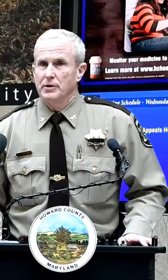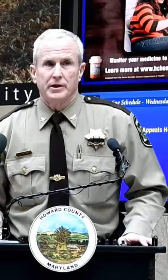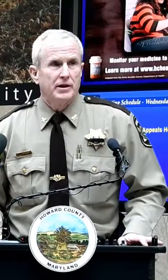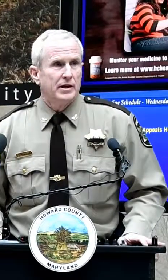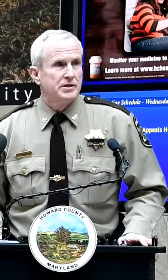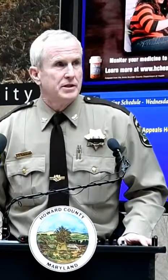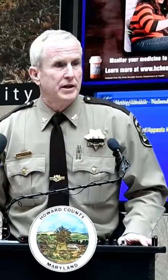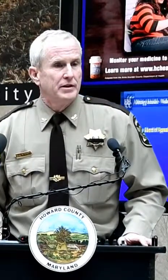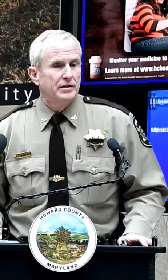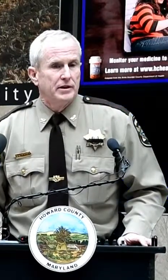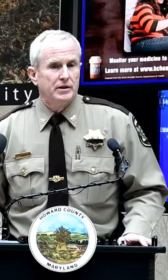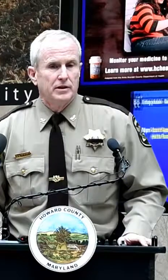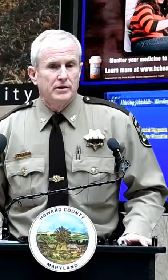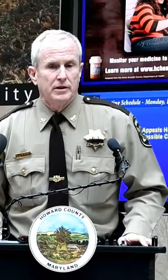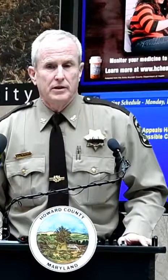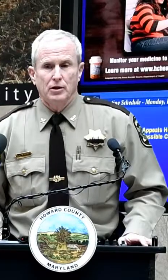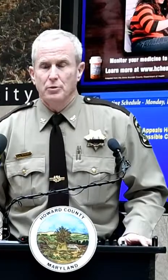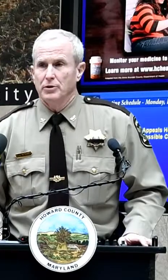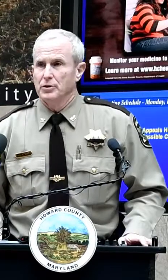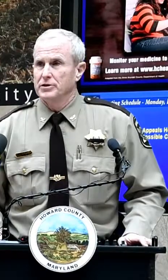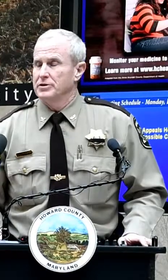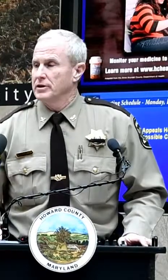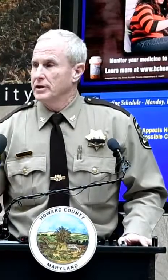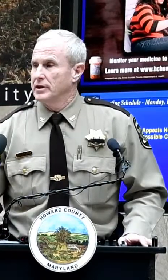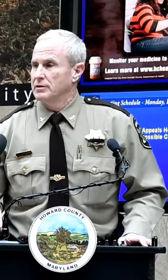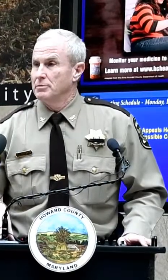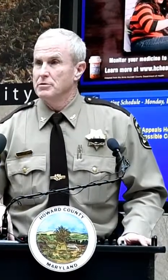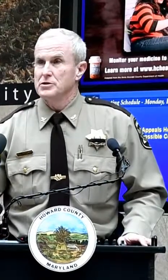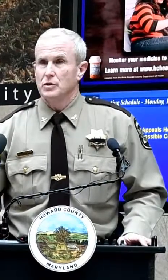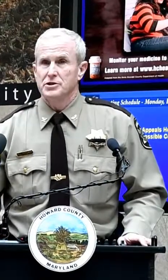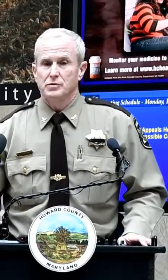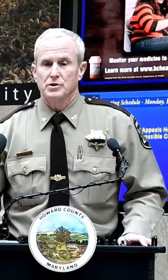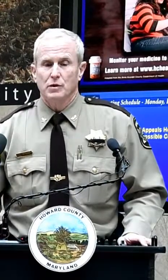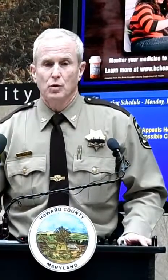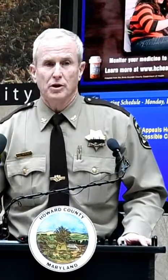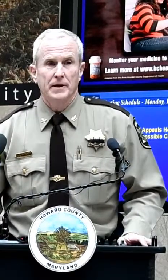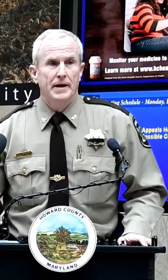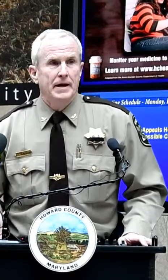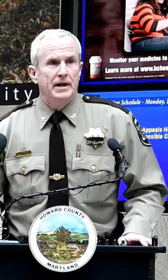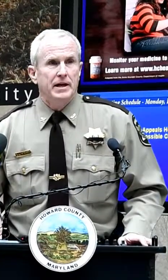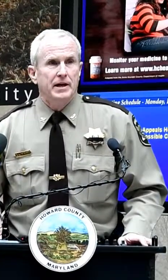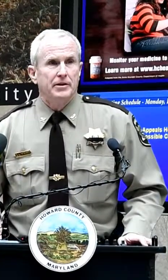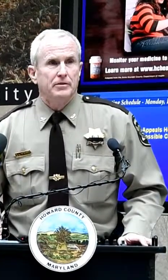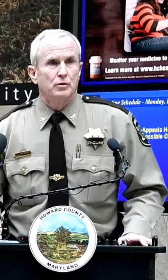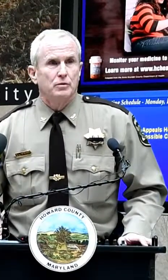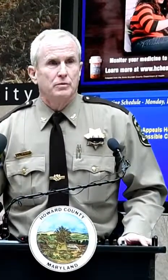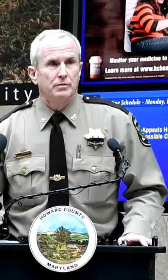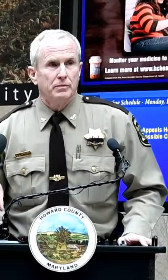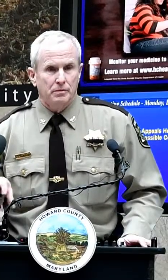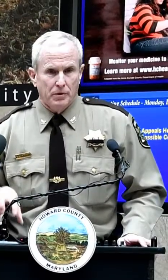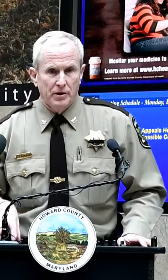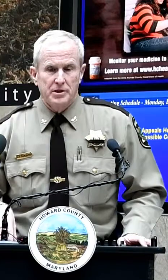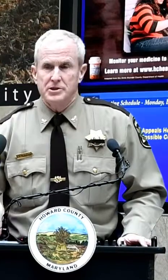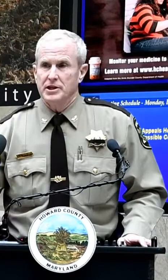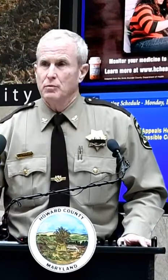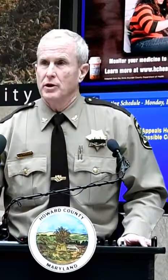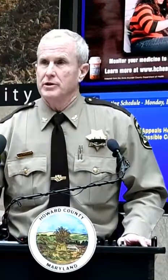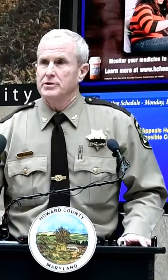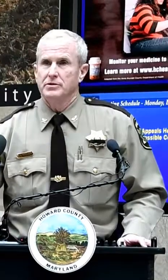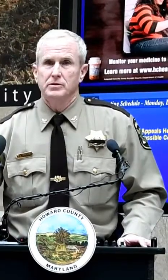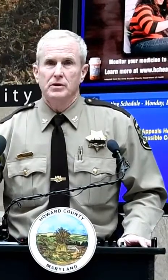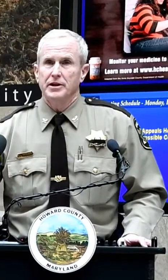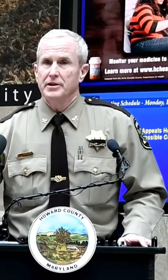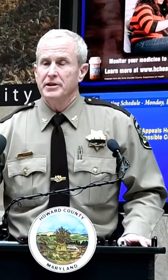on. They recognized that opioid abuse was at work. And part of his team